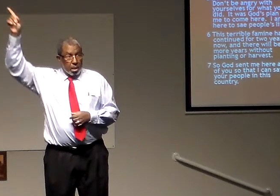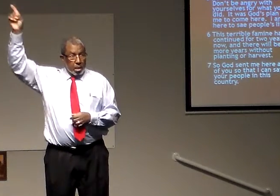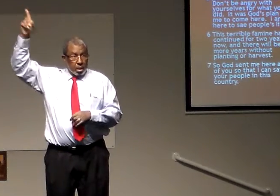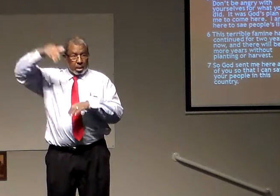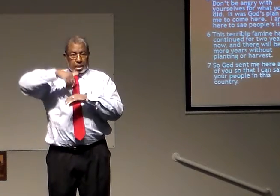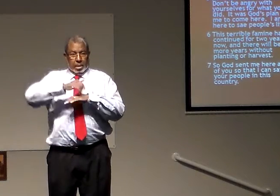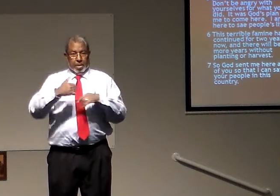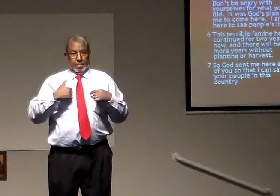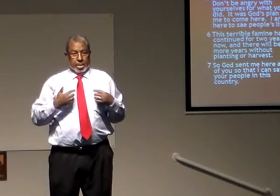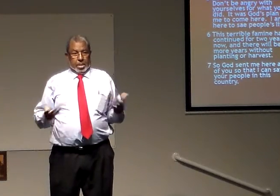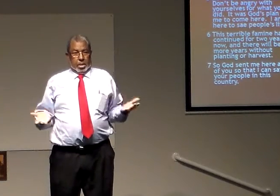God